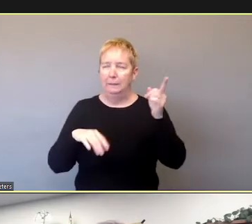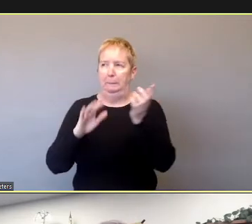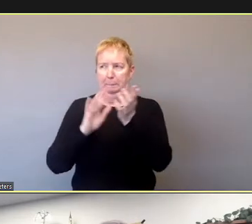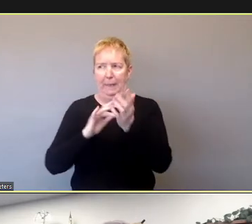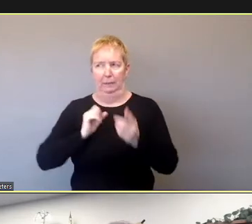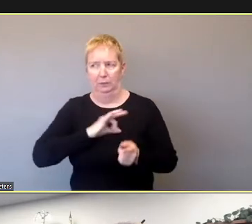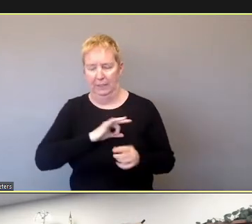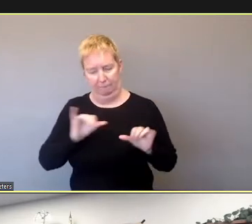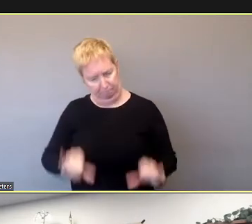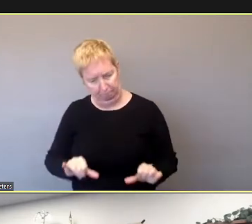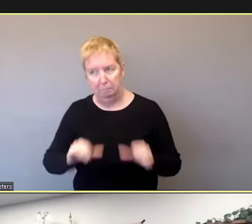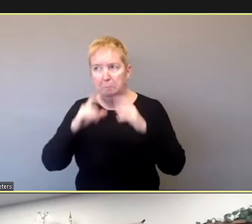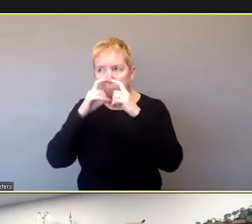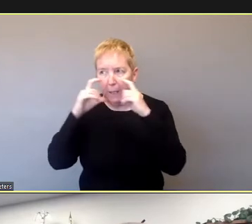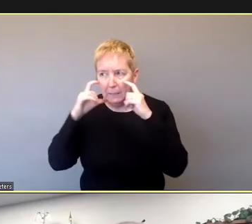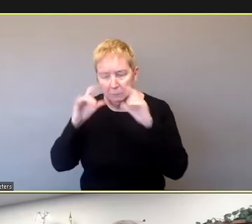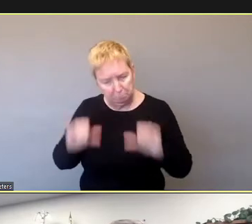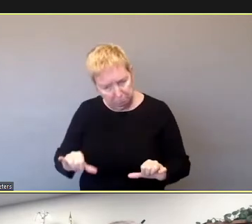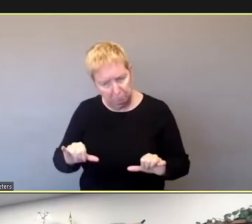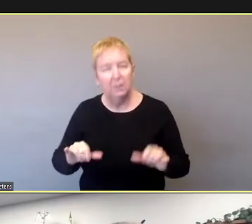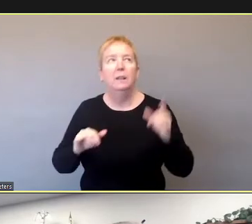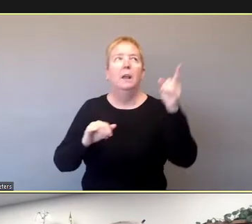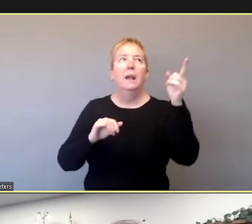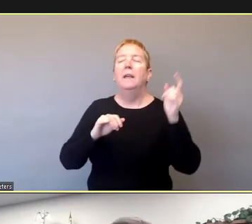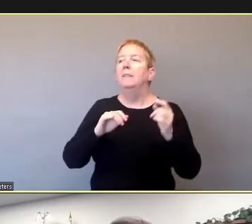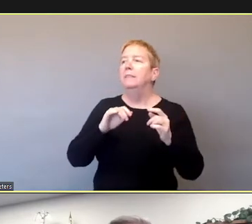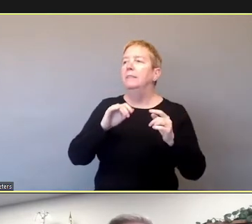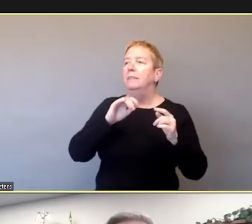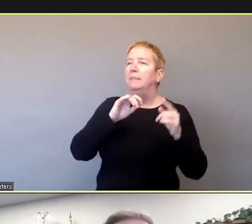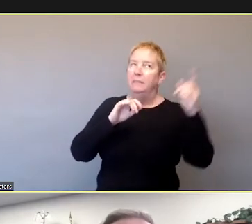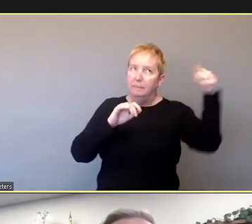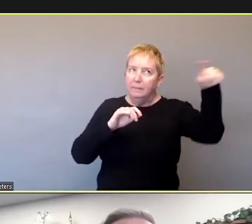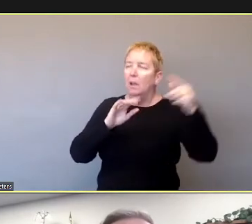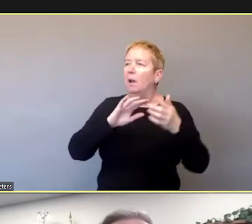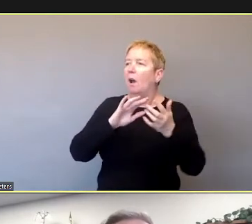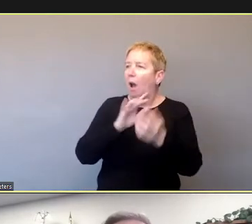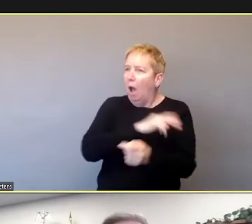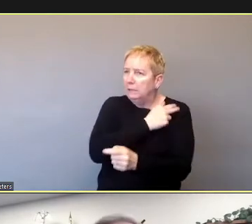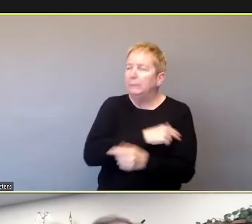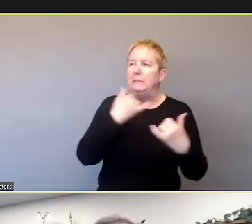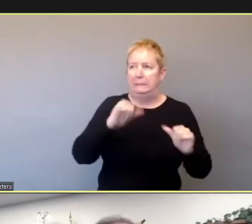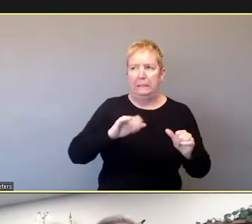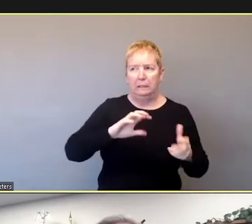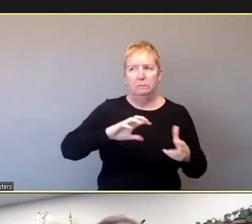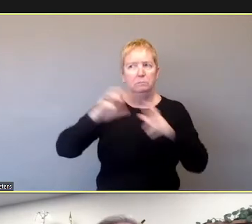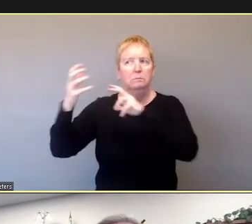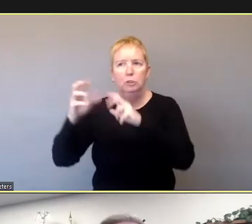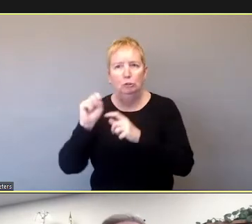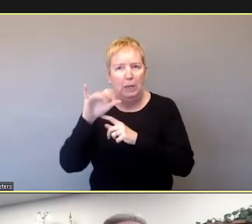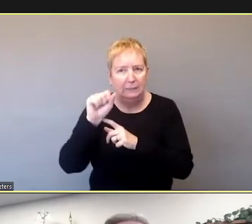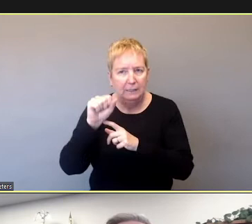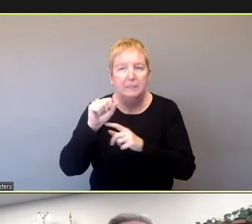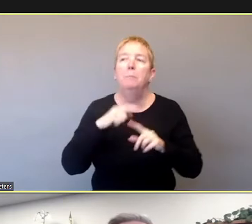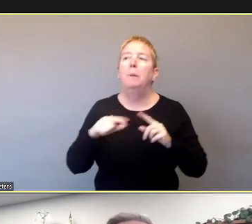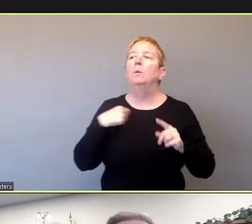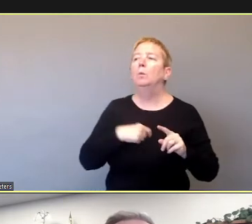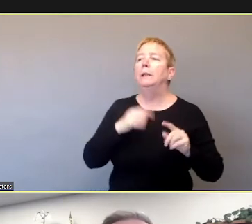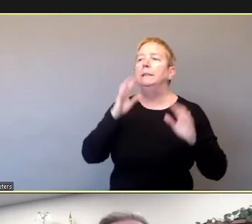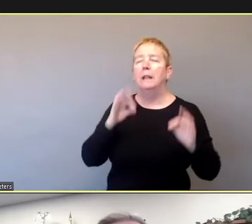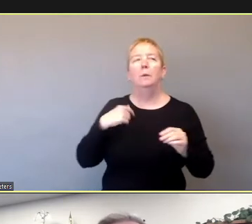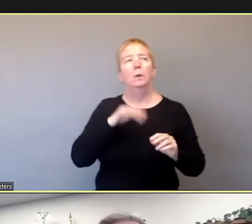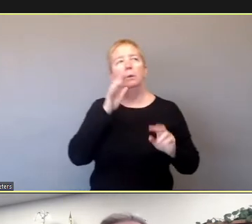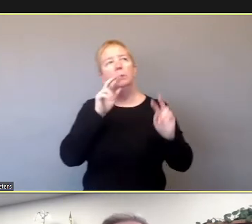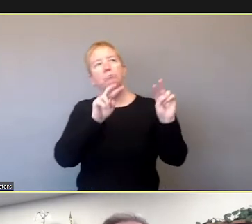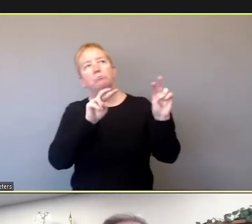is just to let that expire. Some of our crisis standards of care designation has helped us get federal resources, and we want